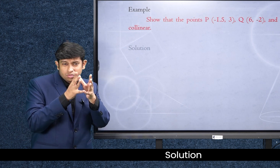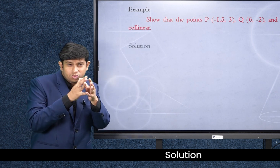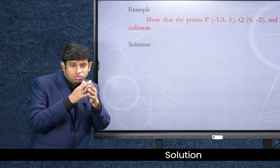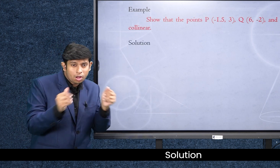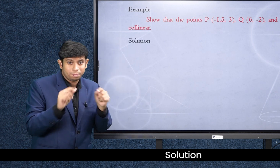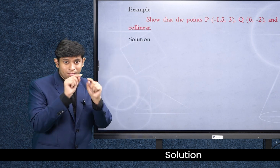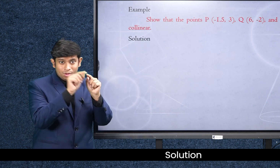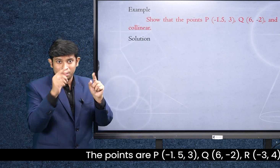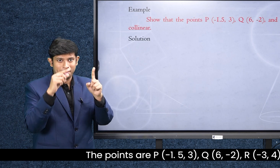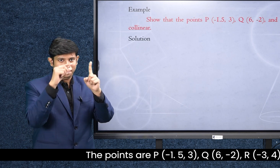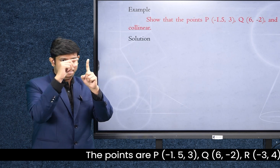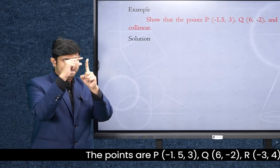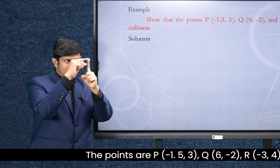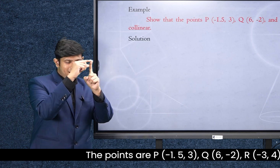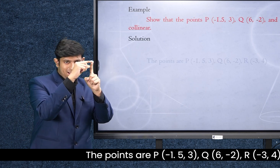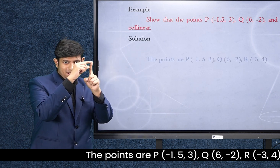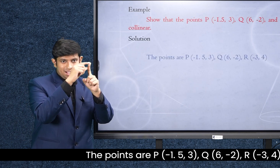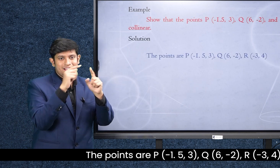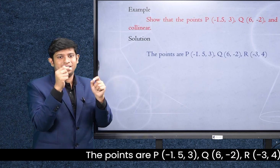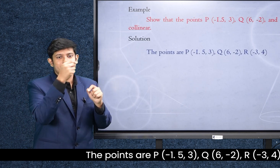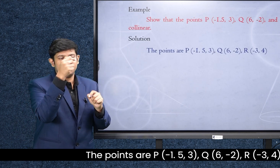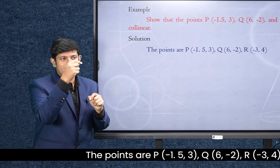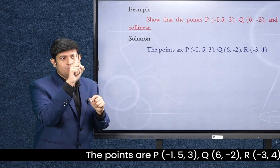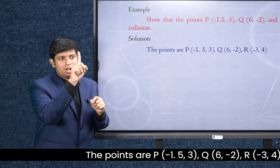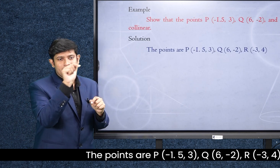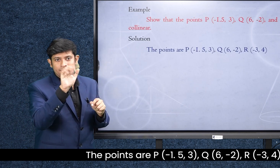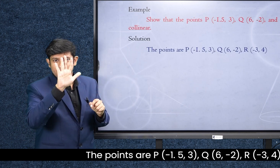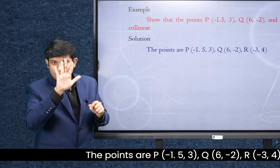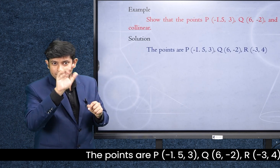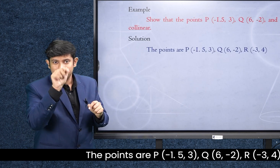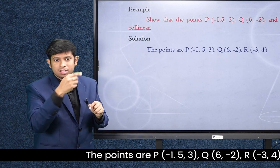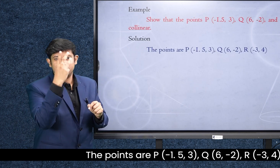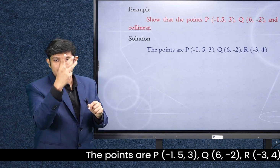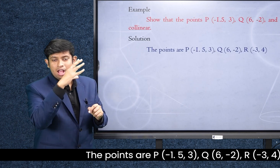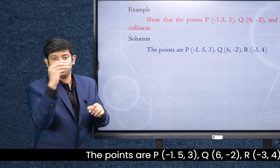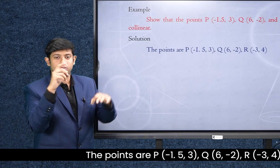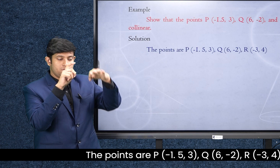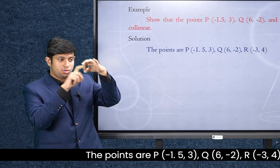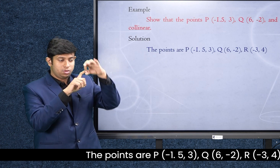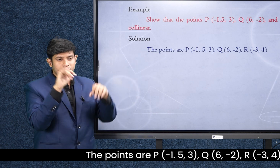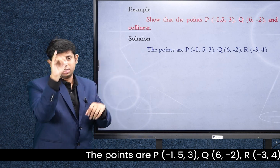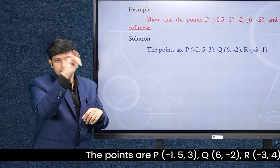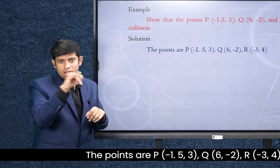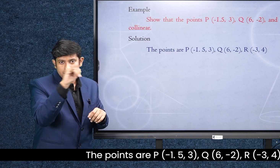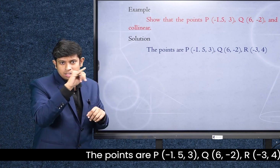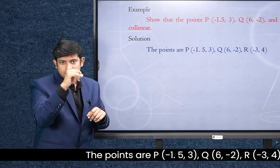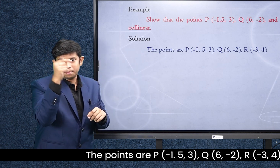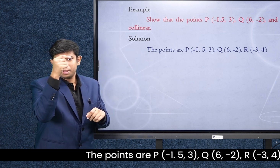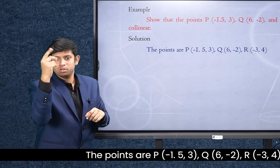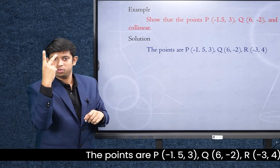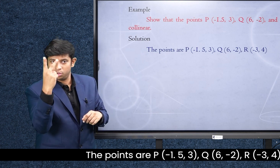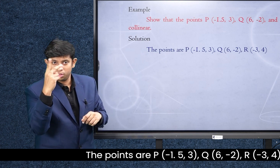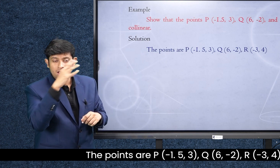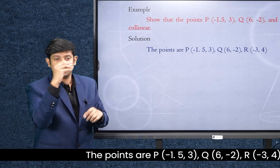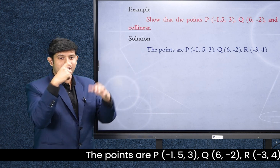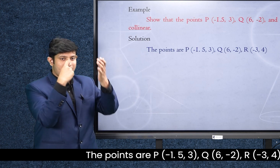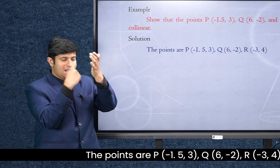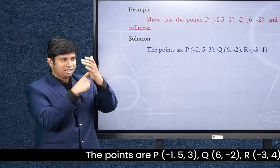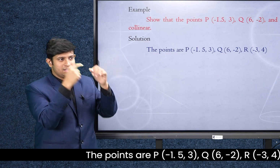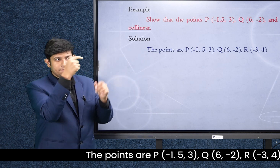Solution. The points are P minus 1.5 comma 3, Q 6 comma minus 2 and